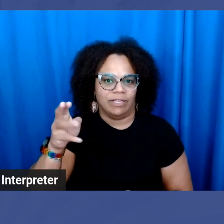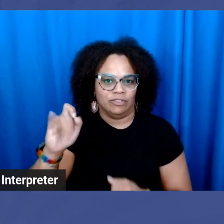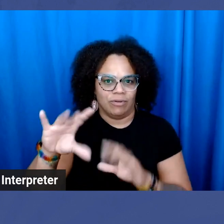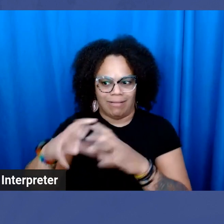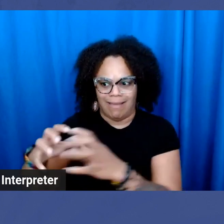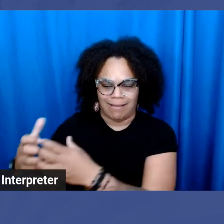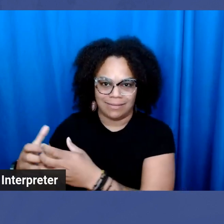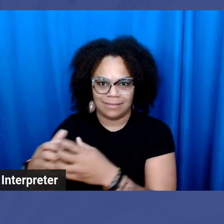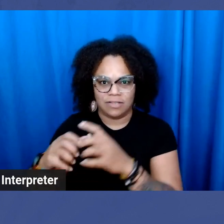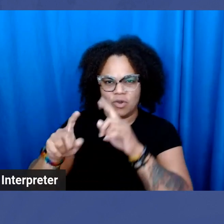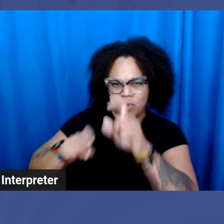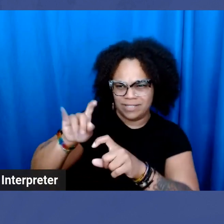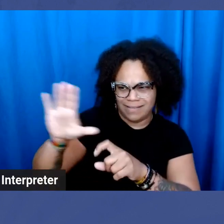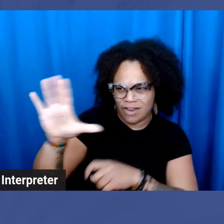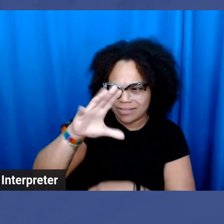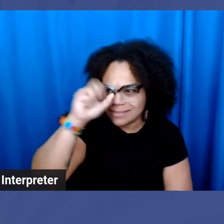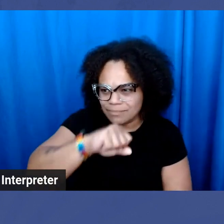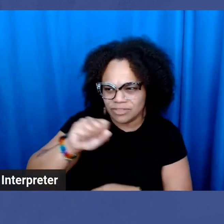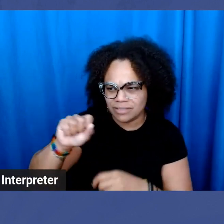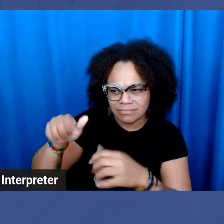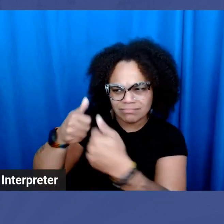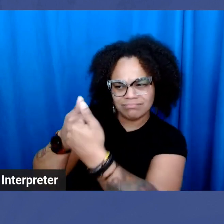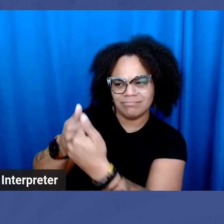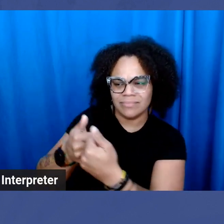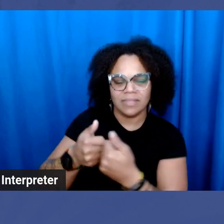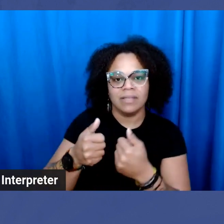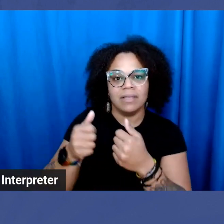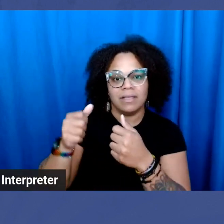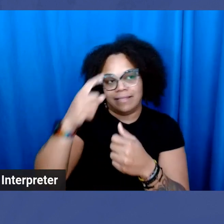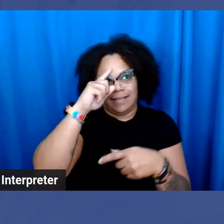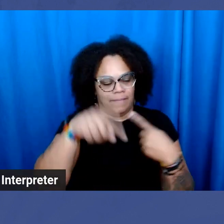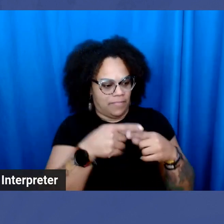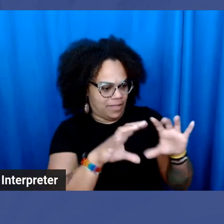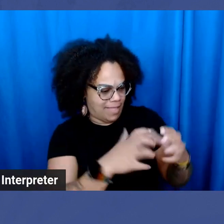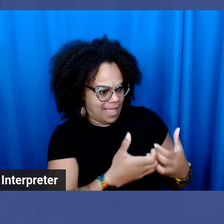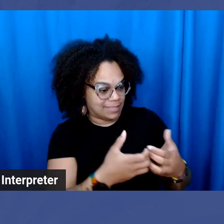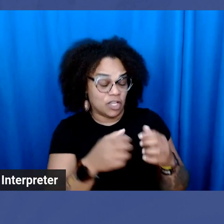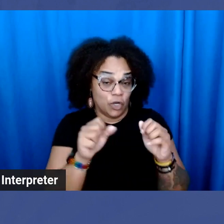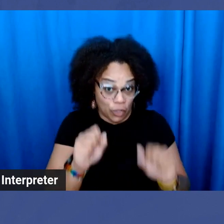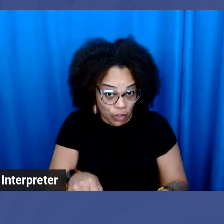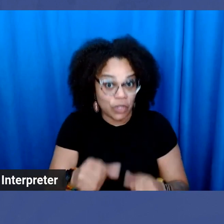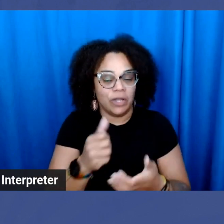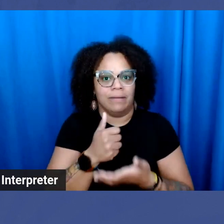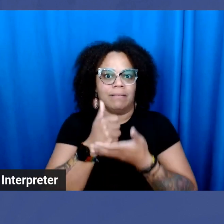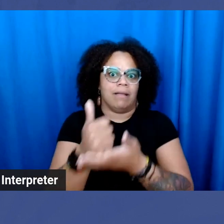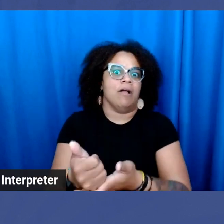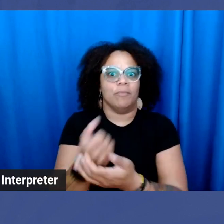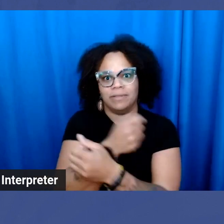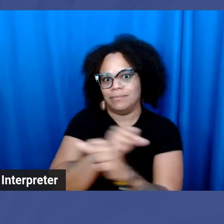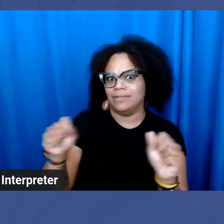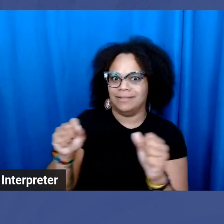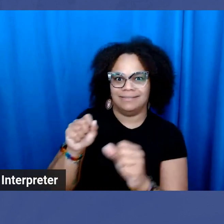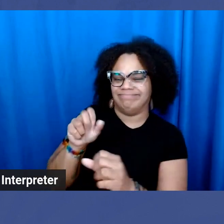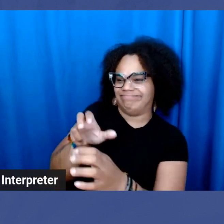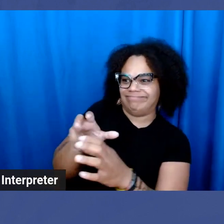in a politically driven, class-based analysis has the potential to aid in liberation from patriarchy and